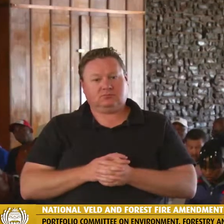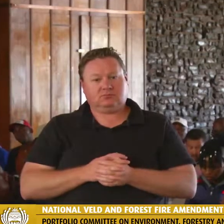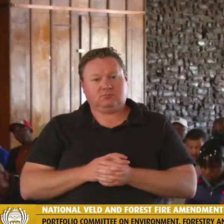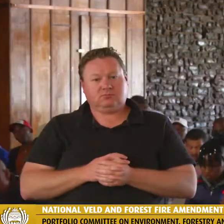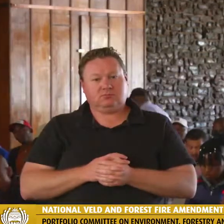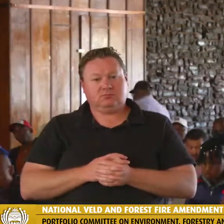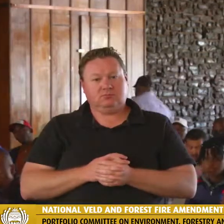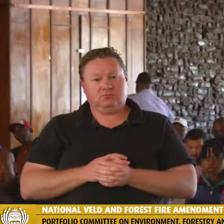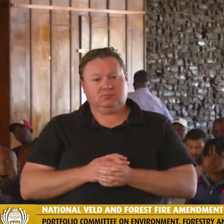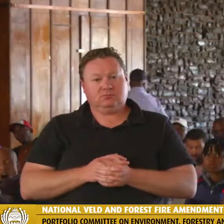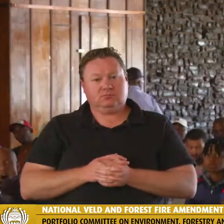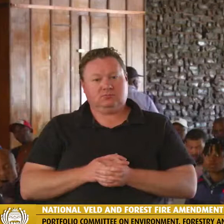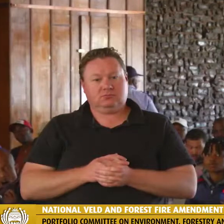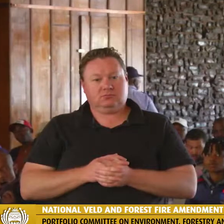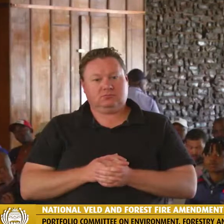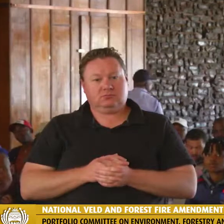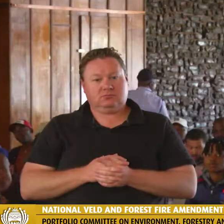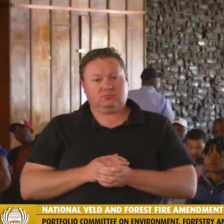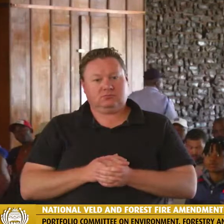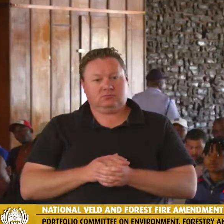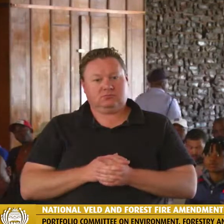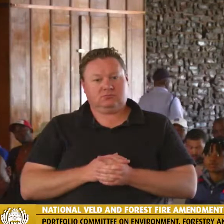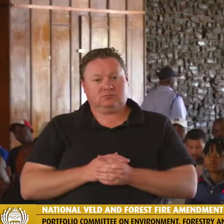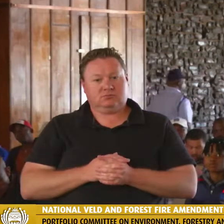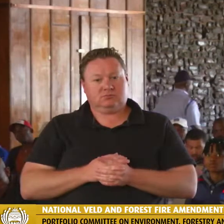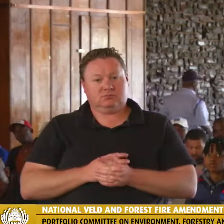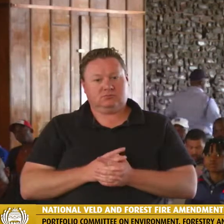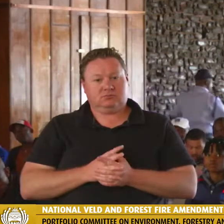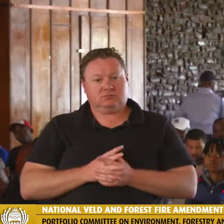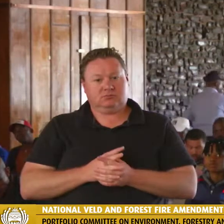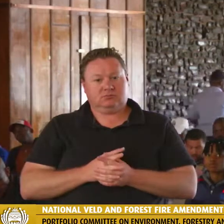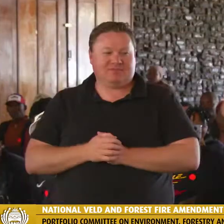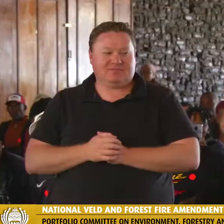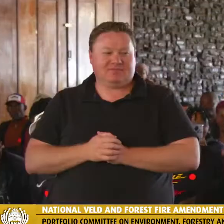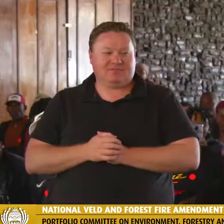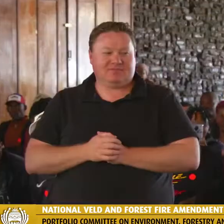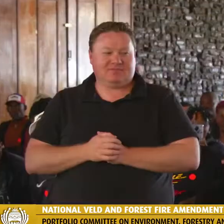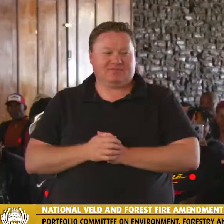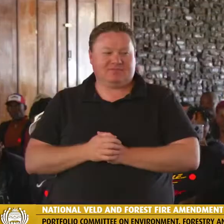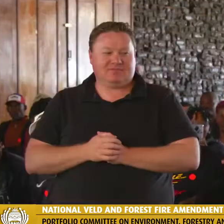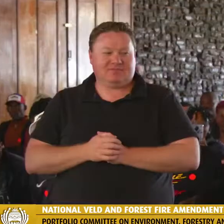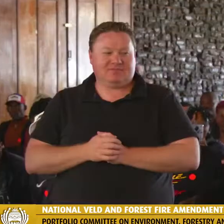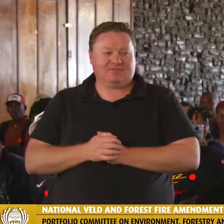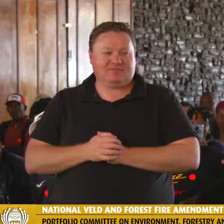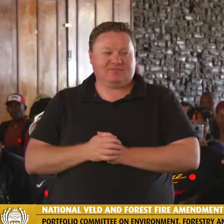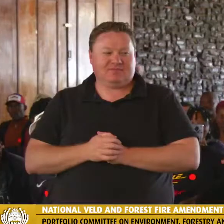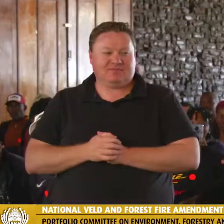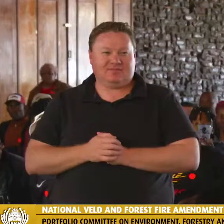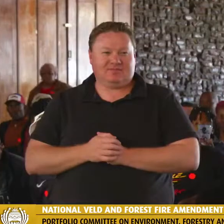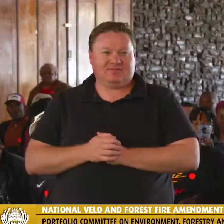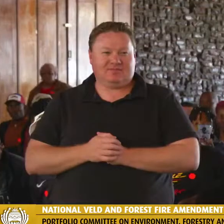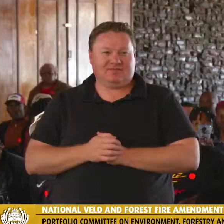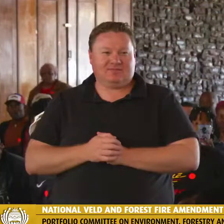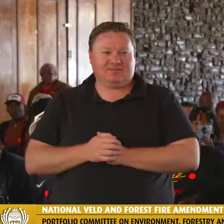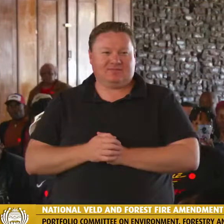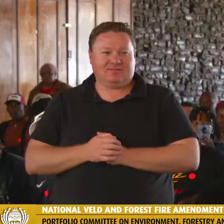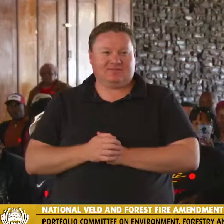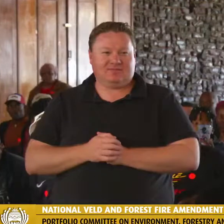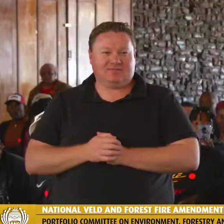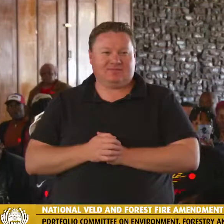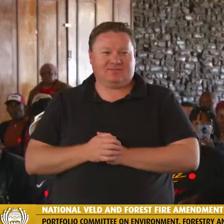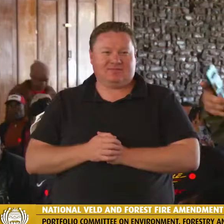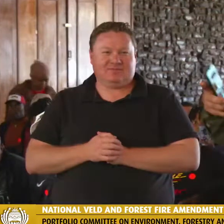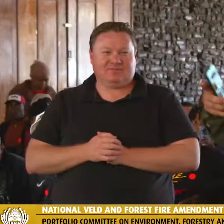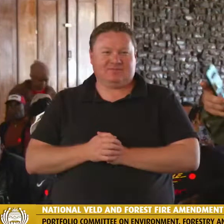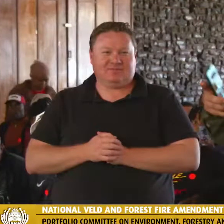ke modula stilo wa San Excel Society mo district. Ke go utlile gore ba tlose ba batho ka mo o sa itse ka